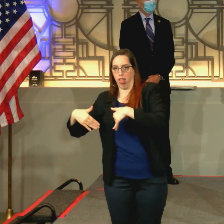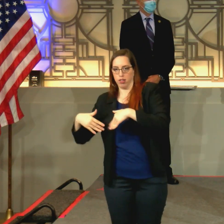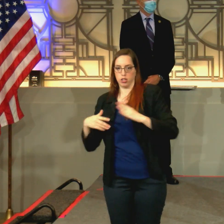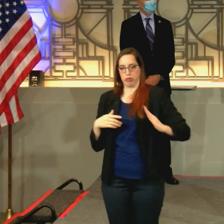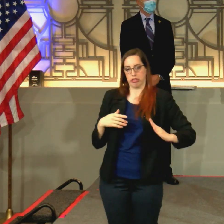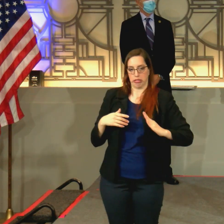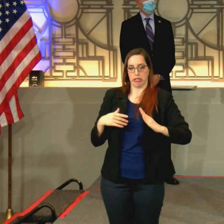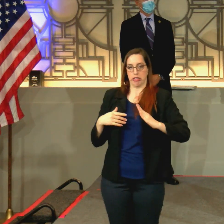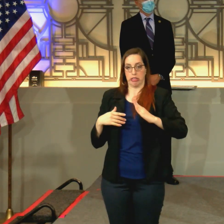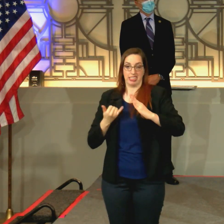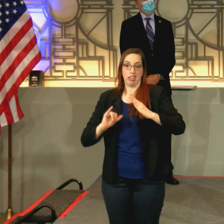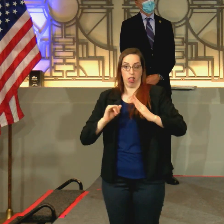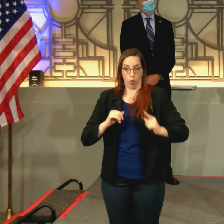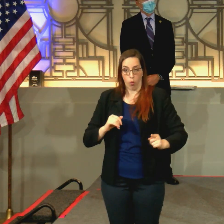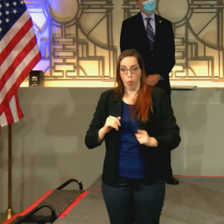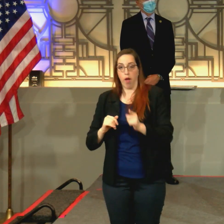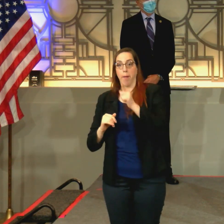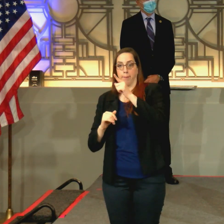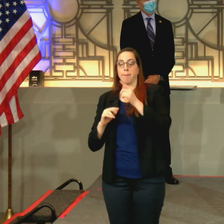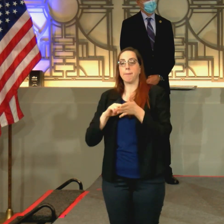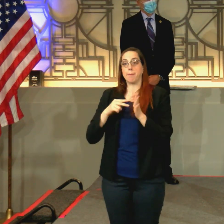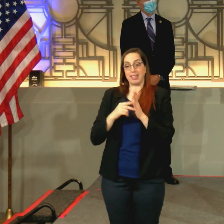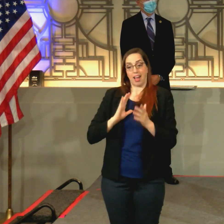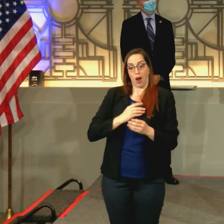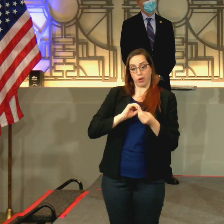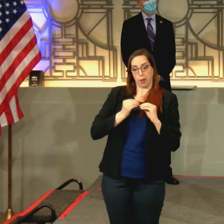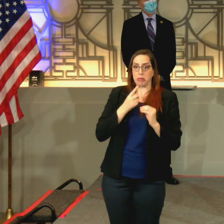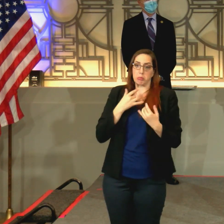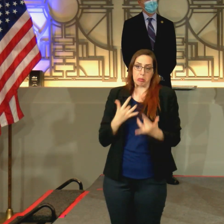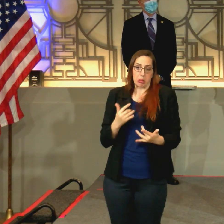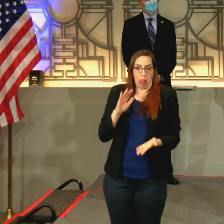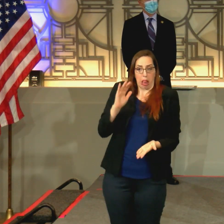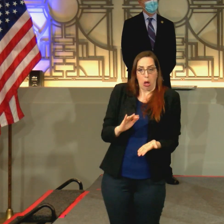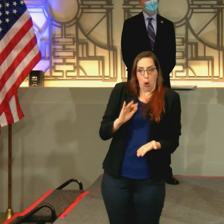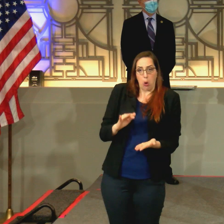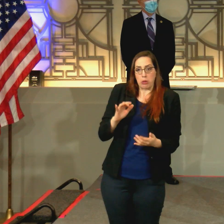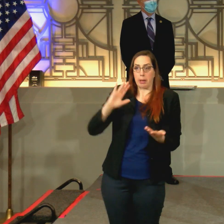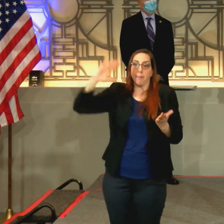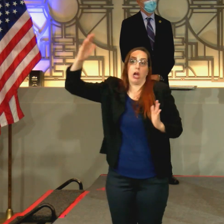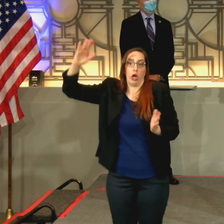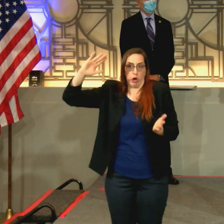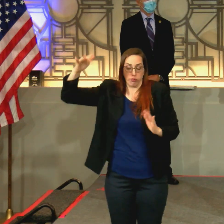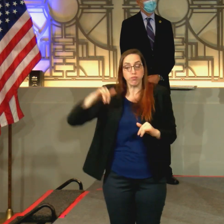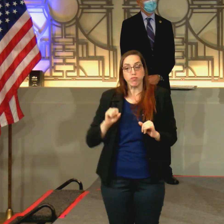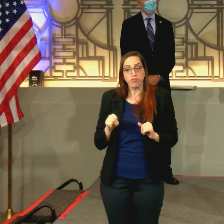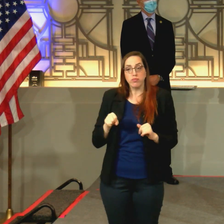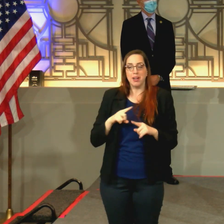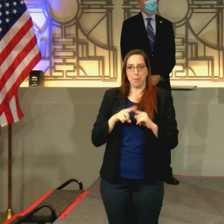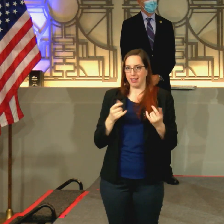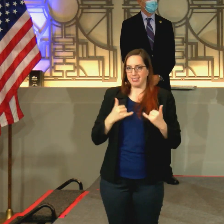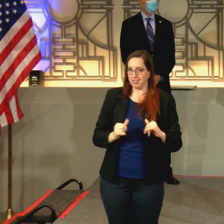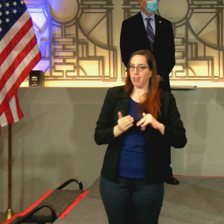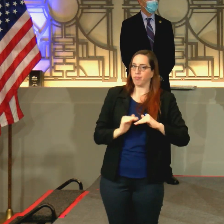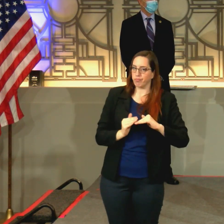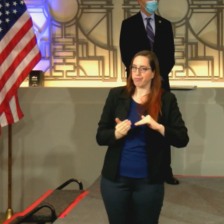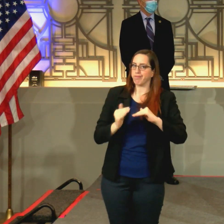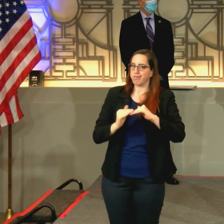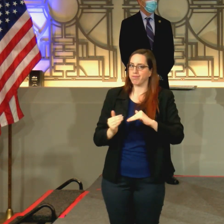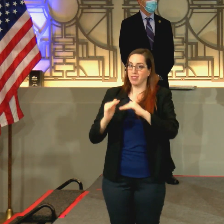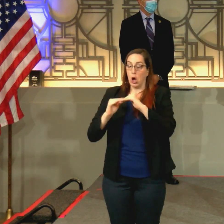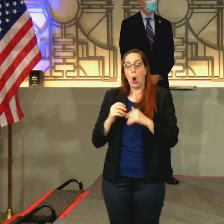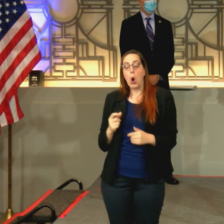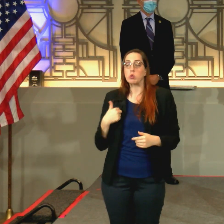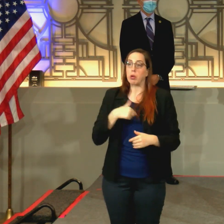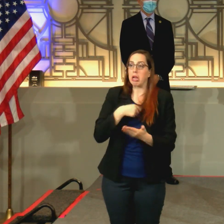though, relatively speaking, our numbers are lower, okay, We are not yet ready to talk